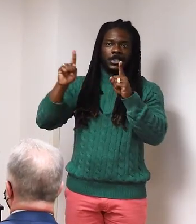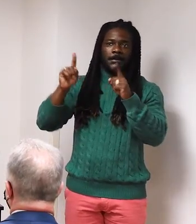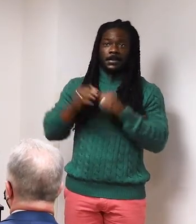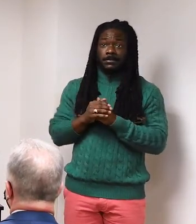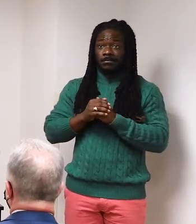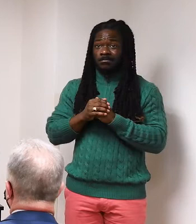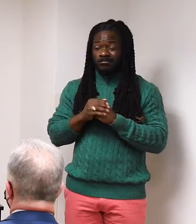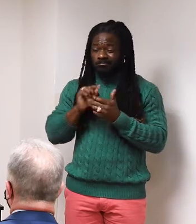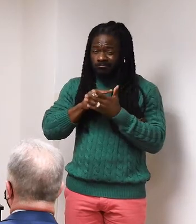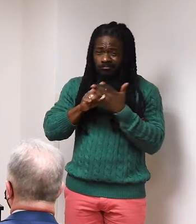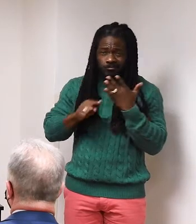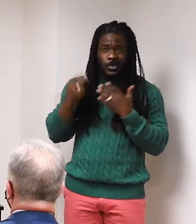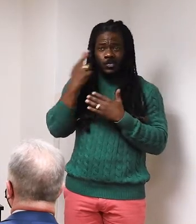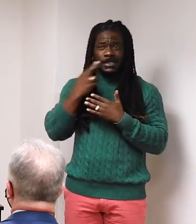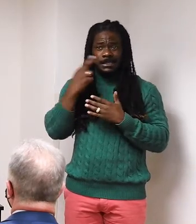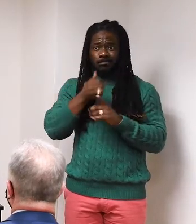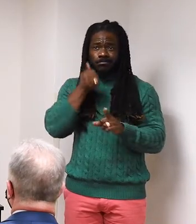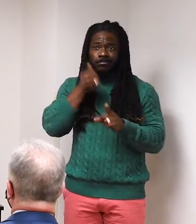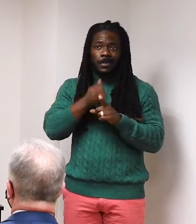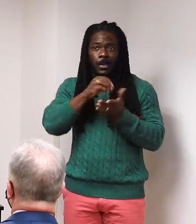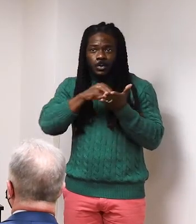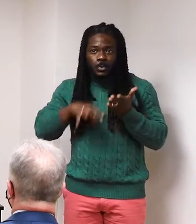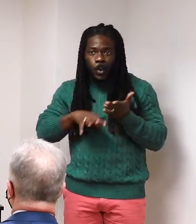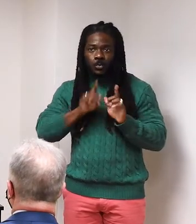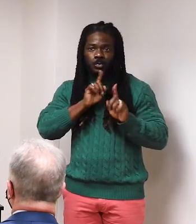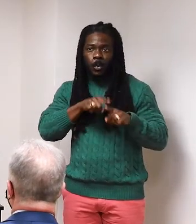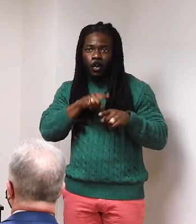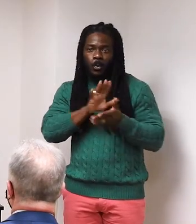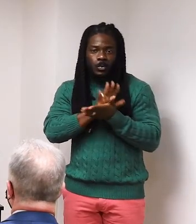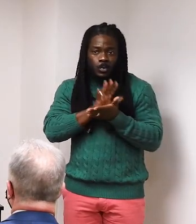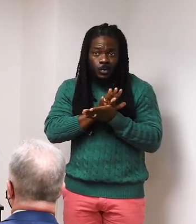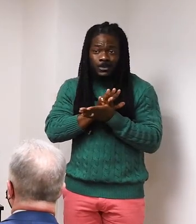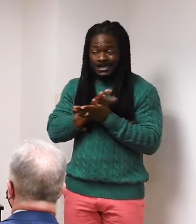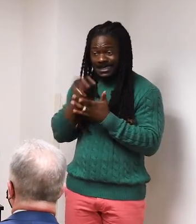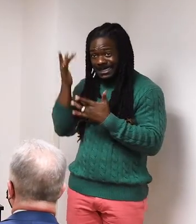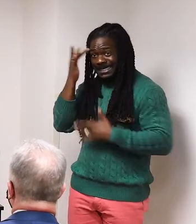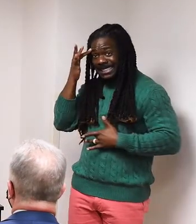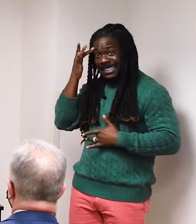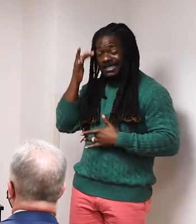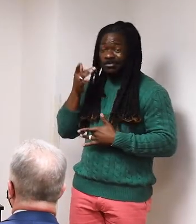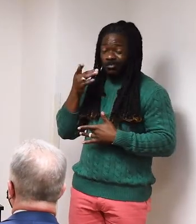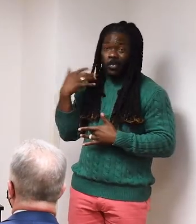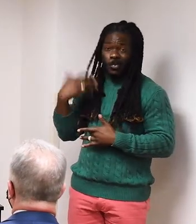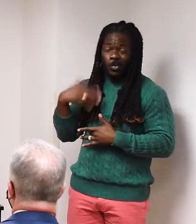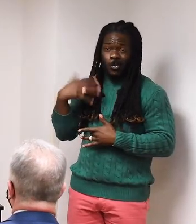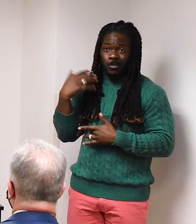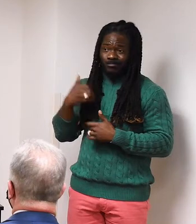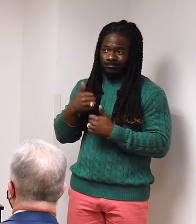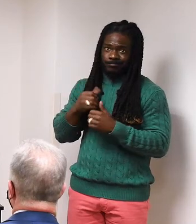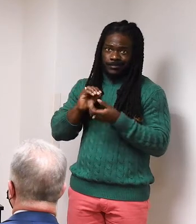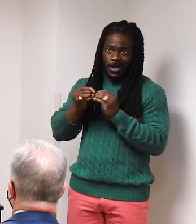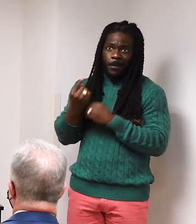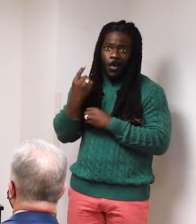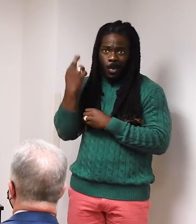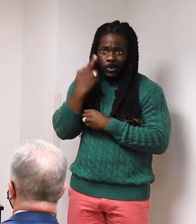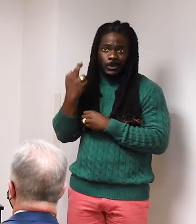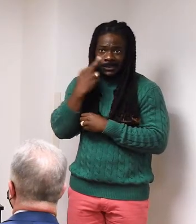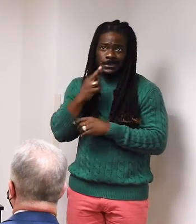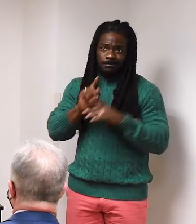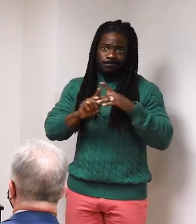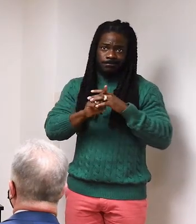many factors affecting students' in-person attendance, illness causes a substantial proportion of absences in